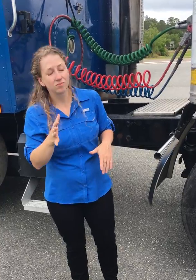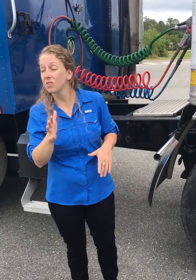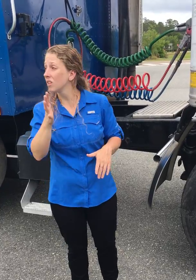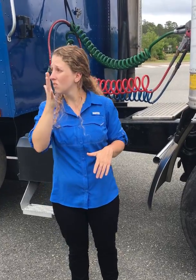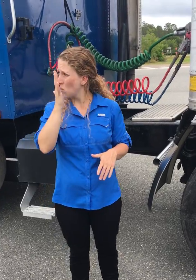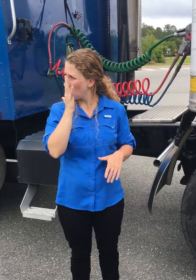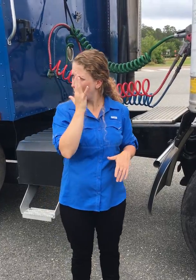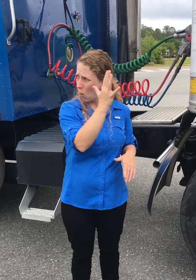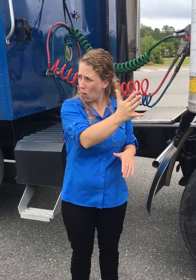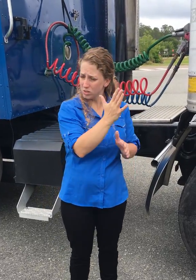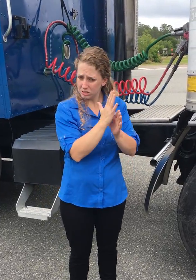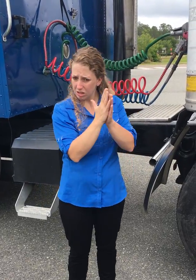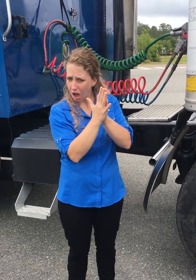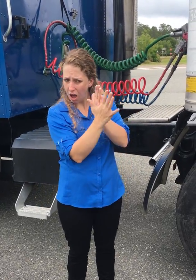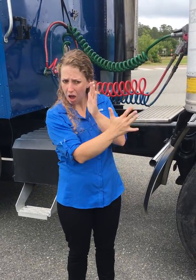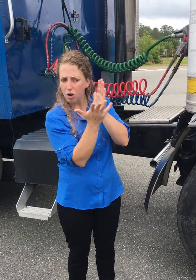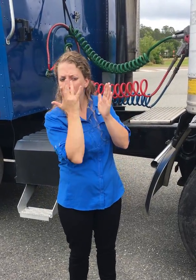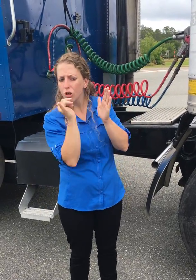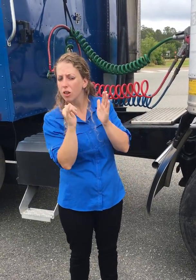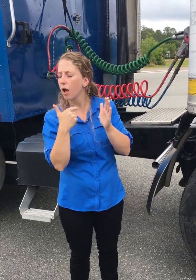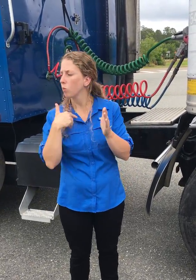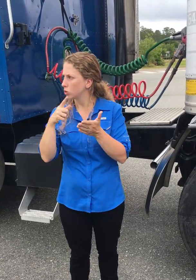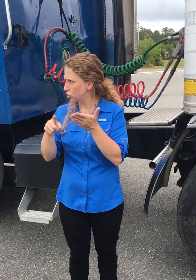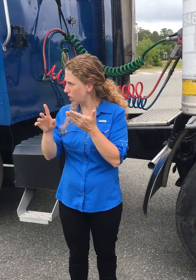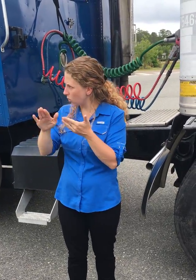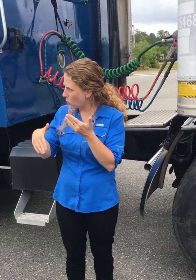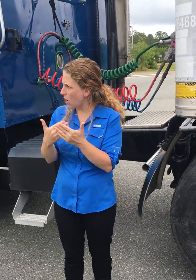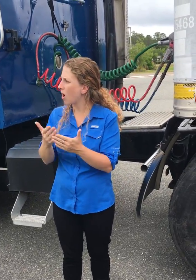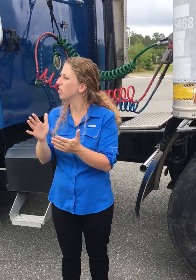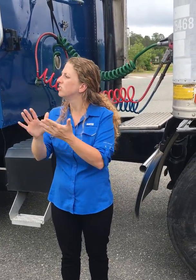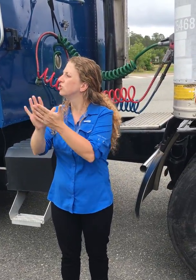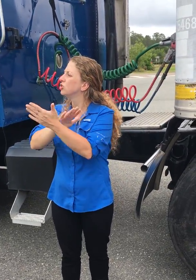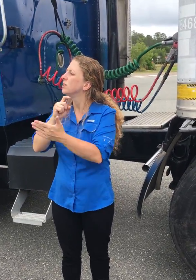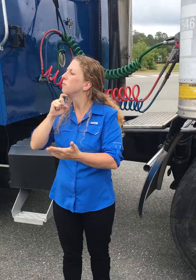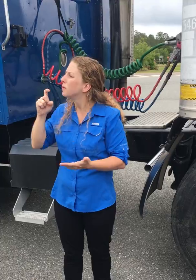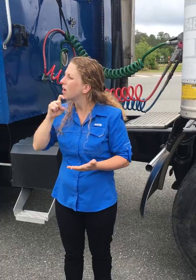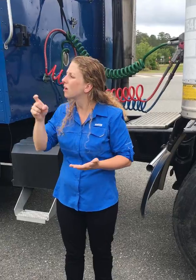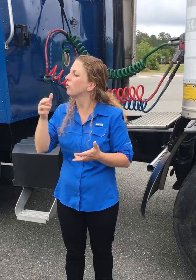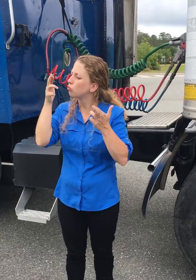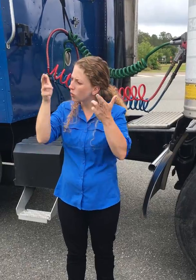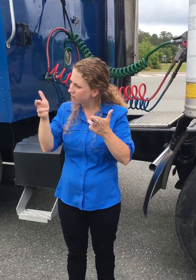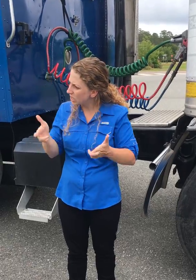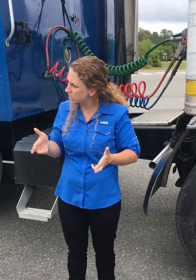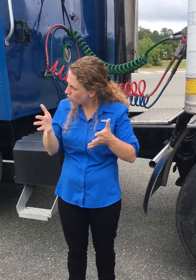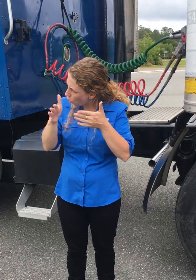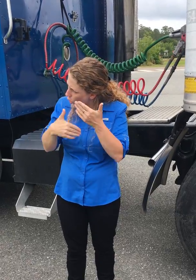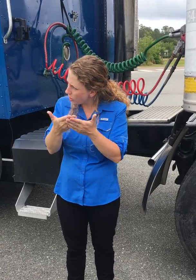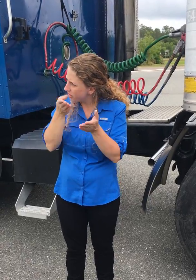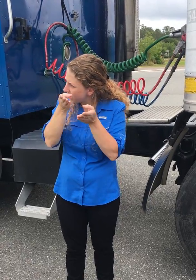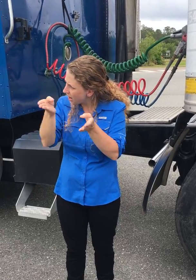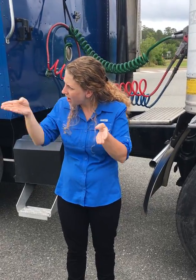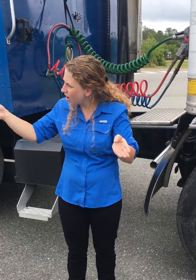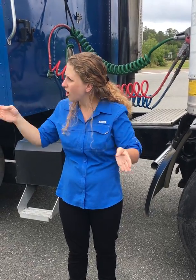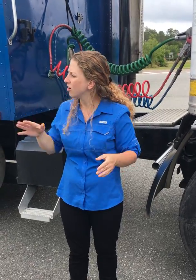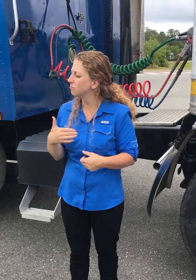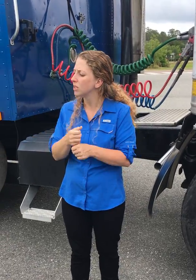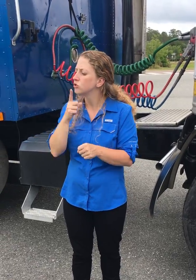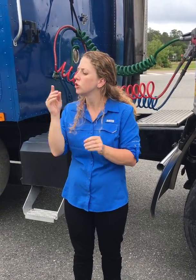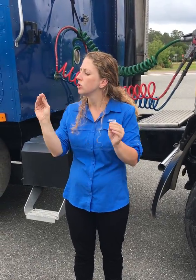of my trailer, all my sheet metal, just like I've been doing before, making sure my rivets are there, making sure I don't have any flapping sheet metal, there's no holes